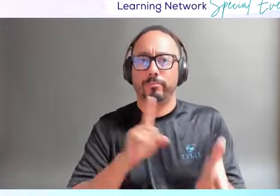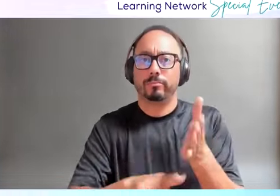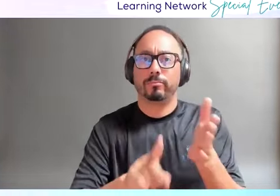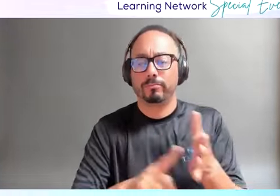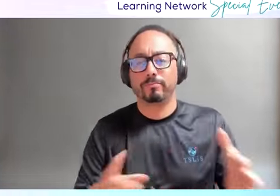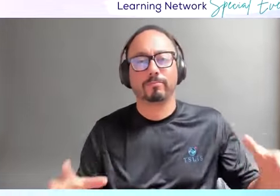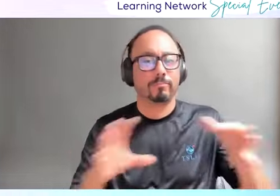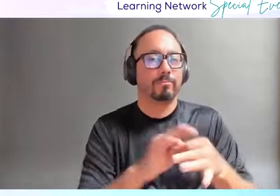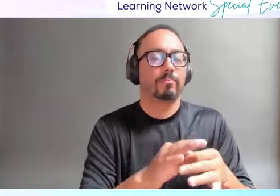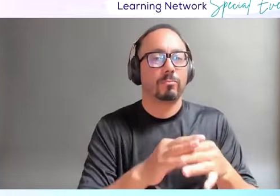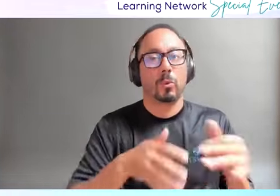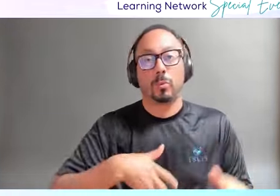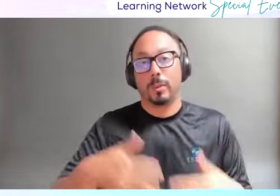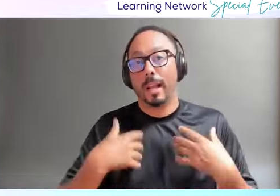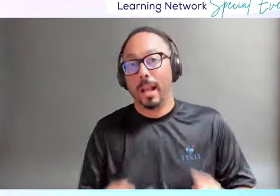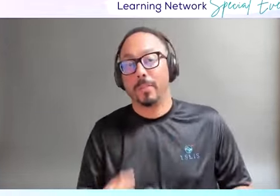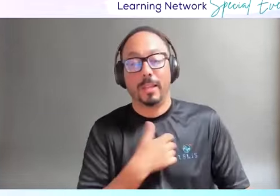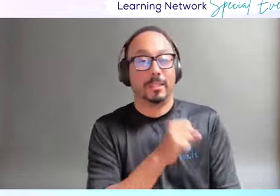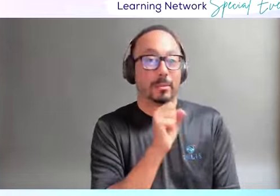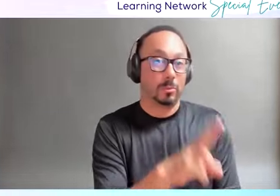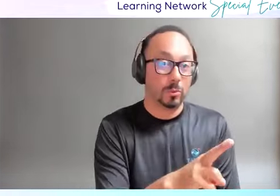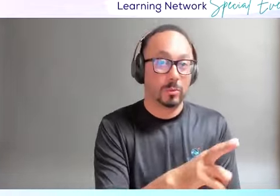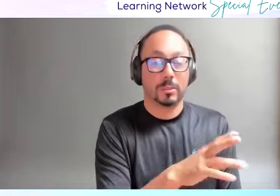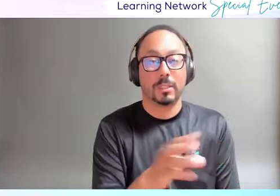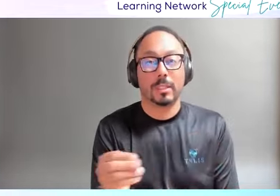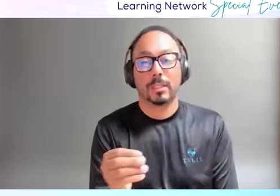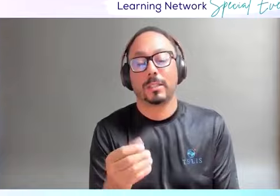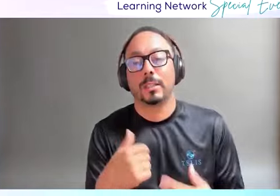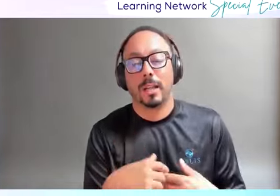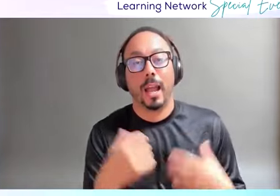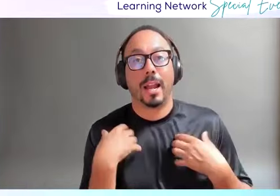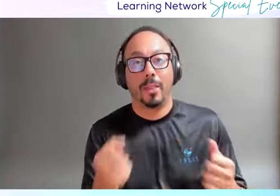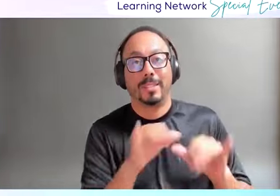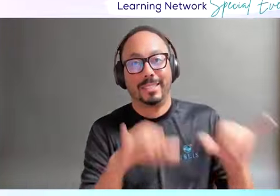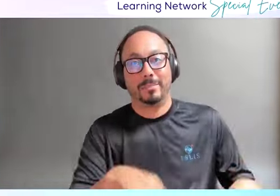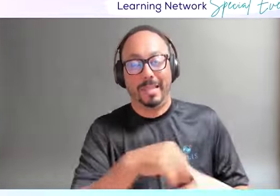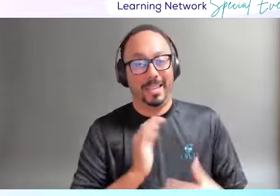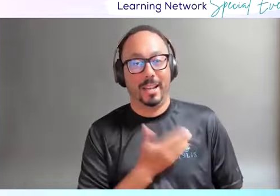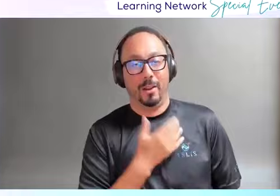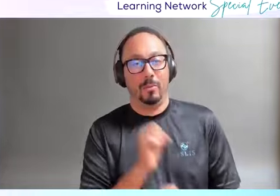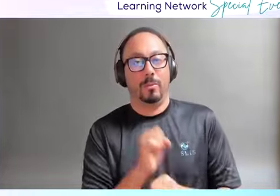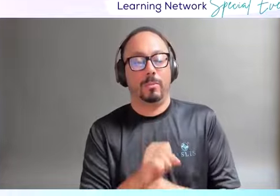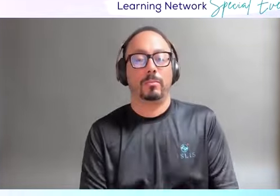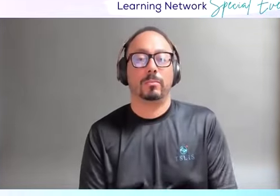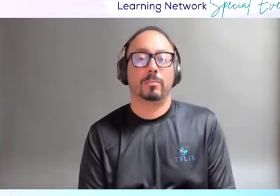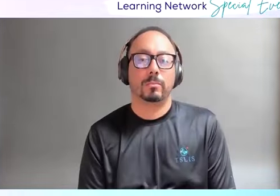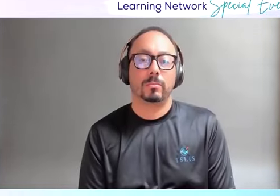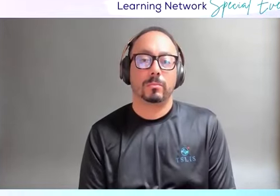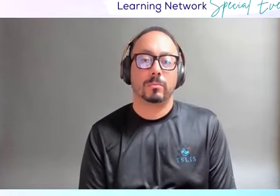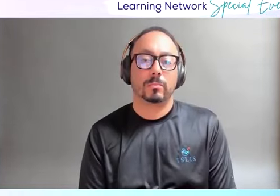reproductive health and substance use and health systems in our work, getting healthcare